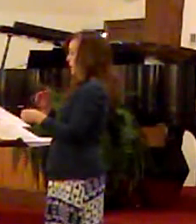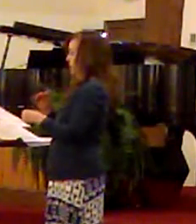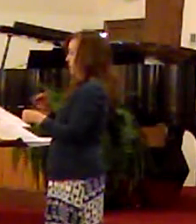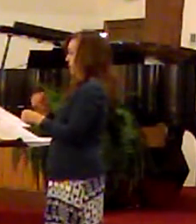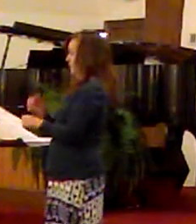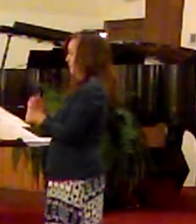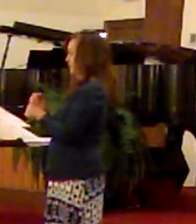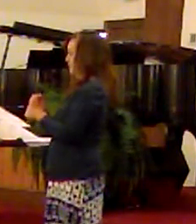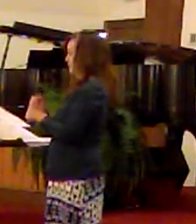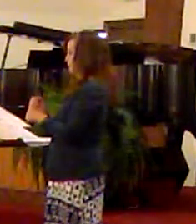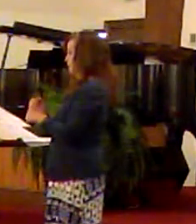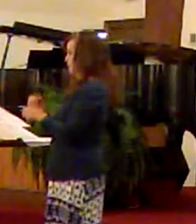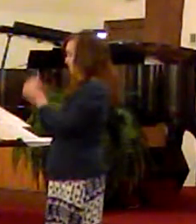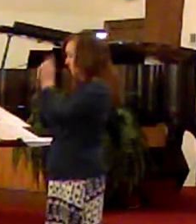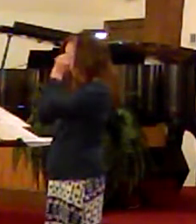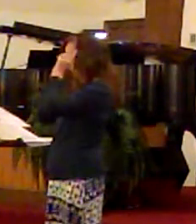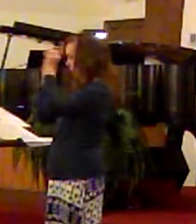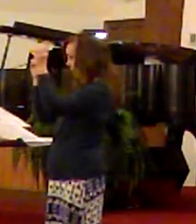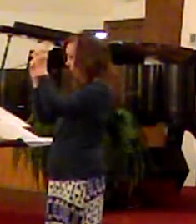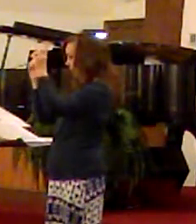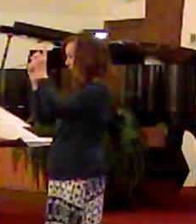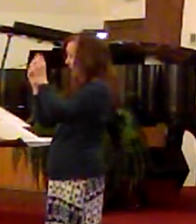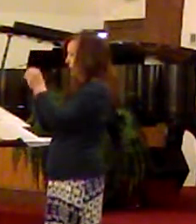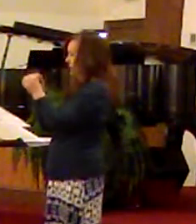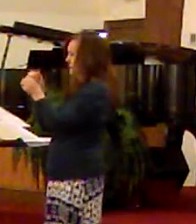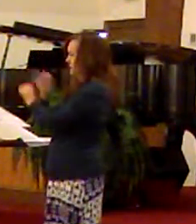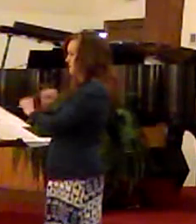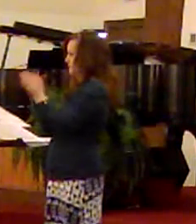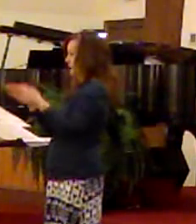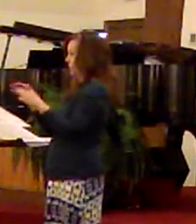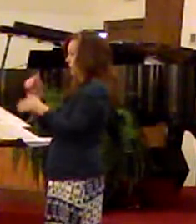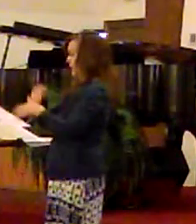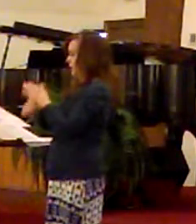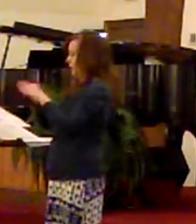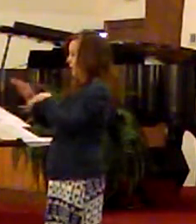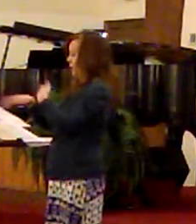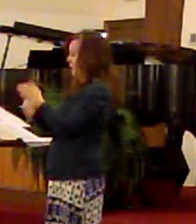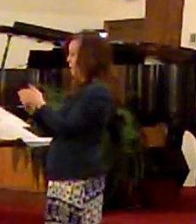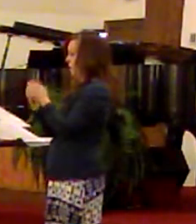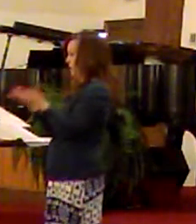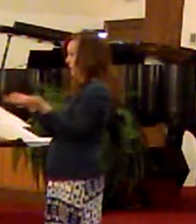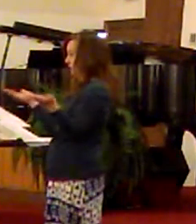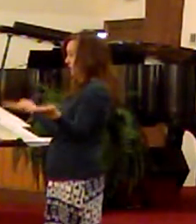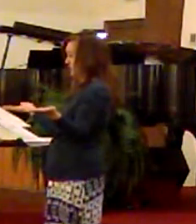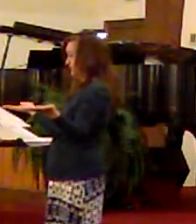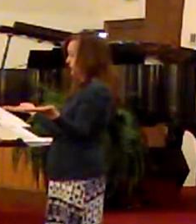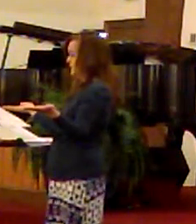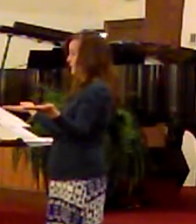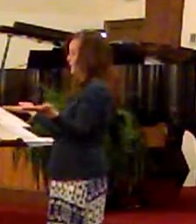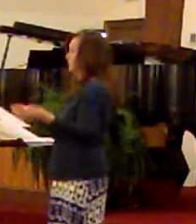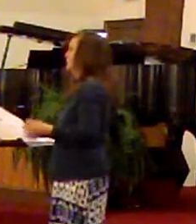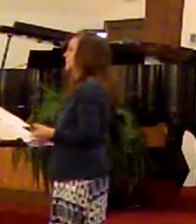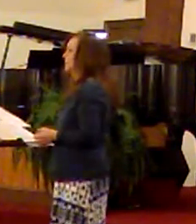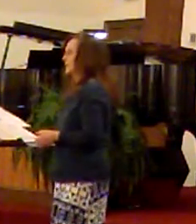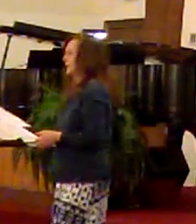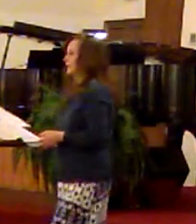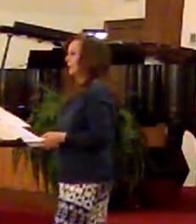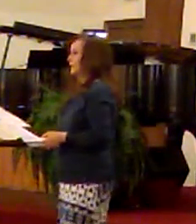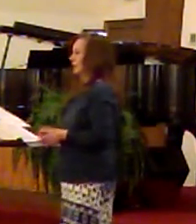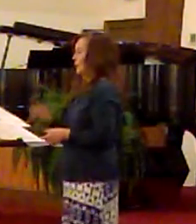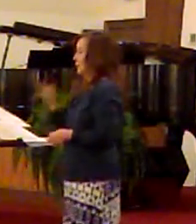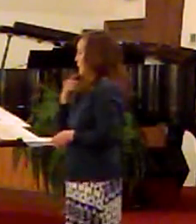God, our Savior, in all things. We may wear. Look, we once again, it goes back to this. We say that this